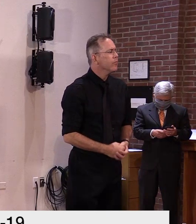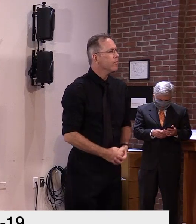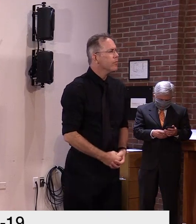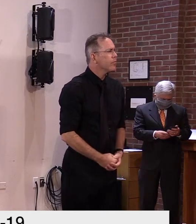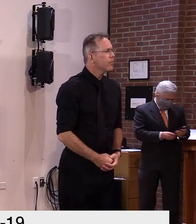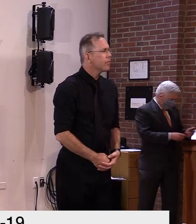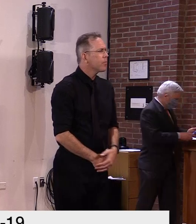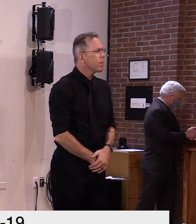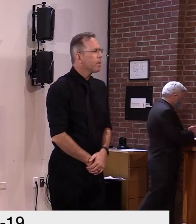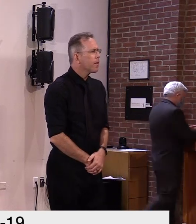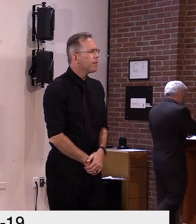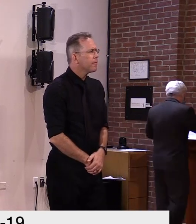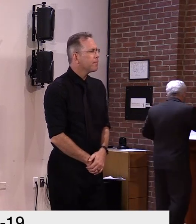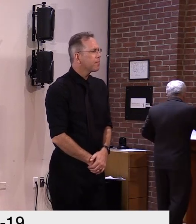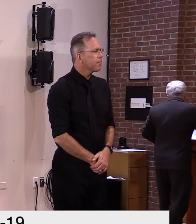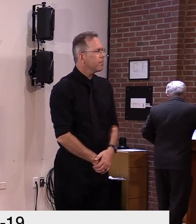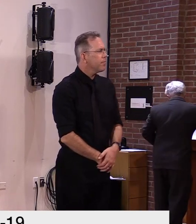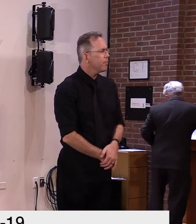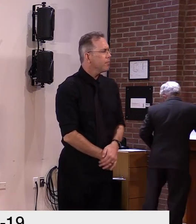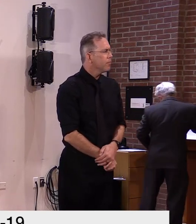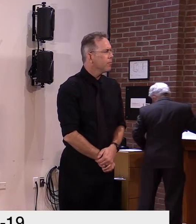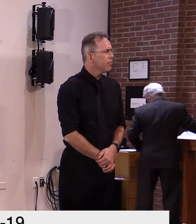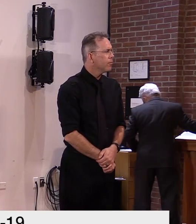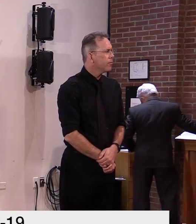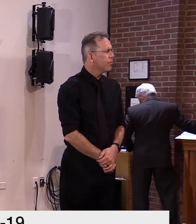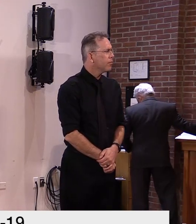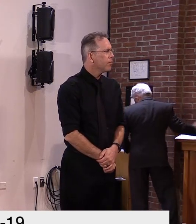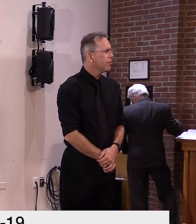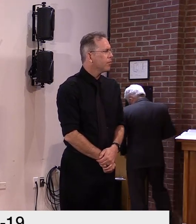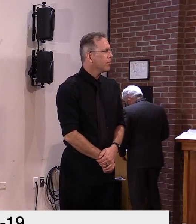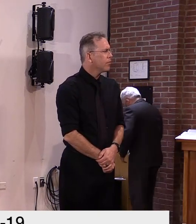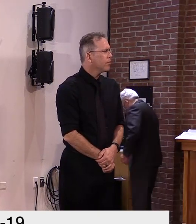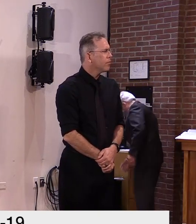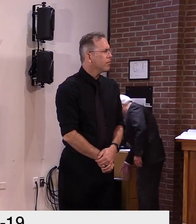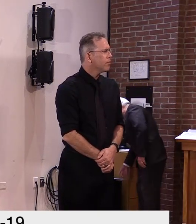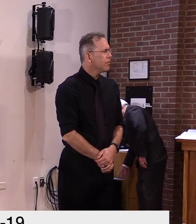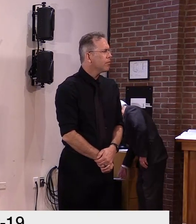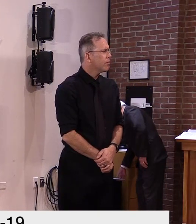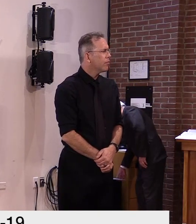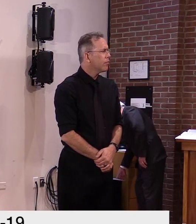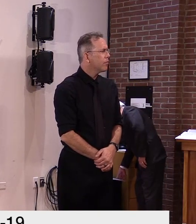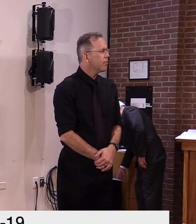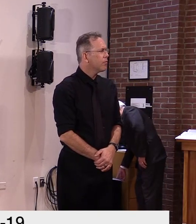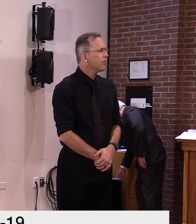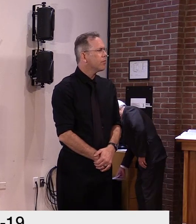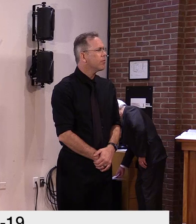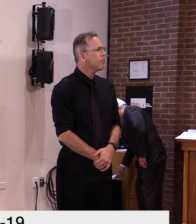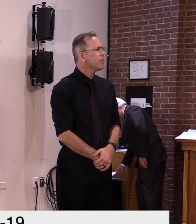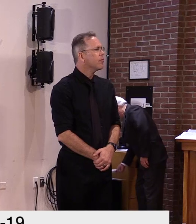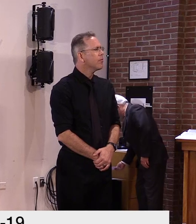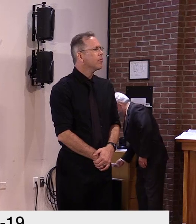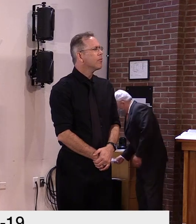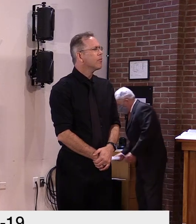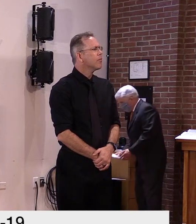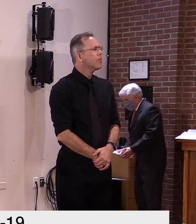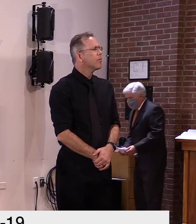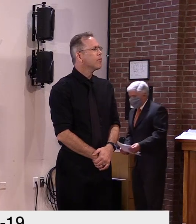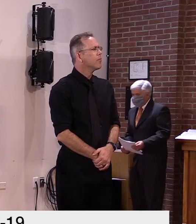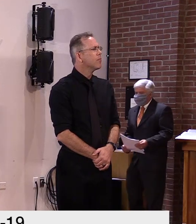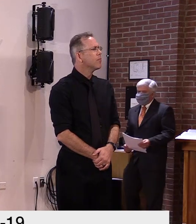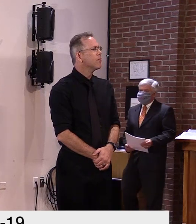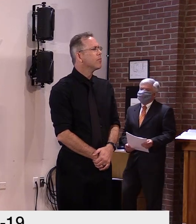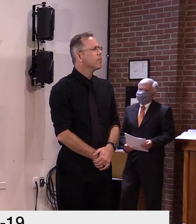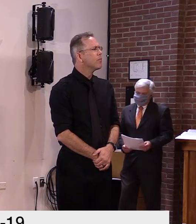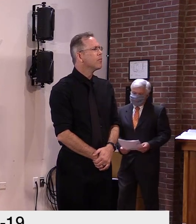long-term care home visitation, both people coming into the state and those visiting out of state from Vermont, they still have to follow